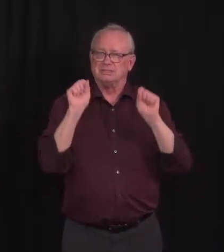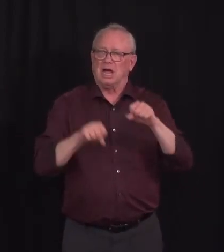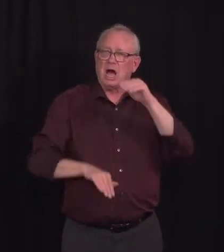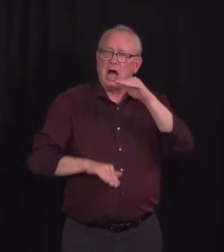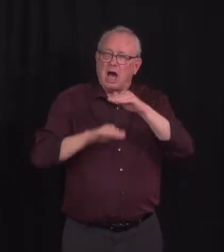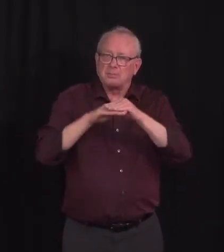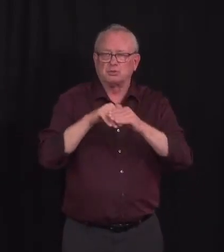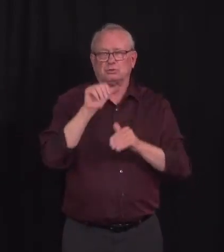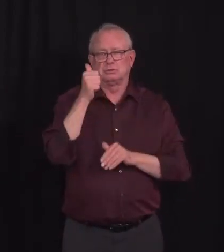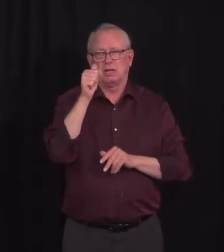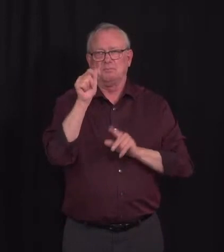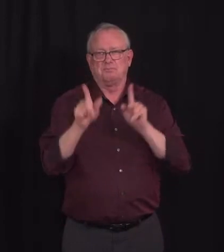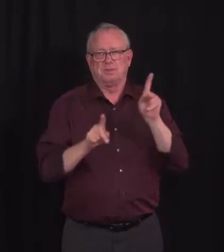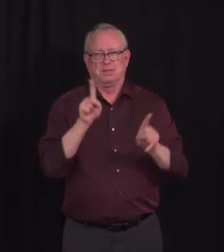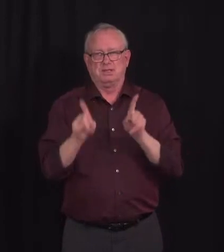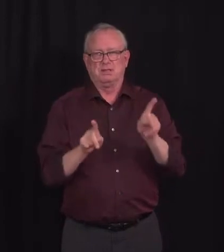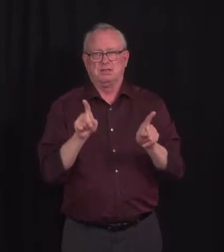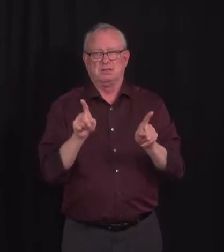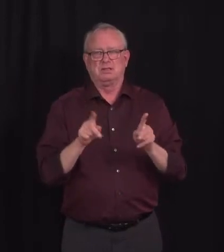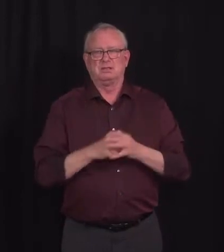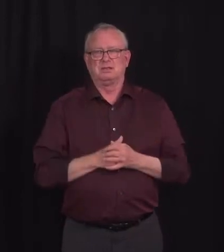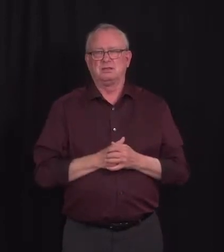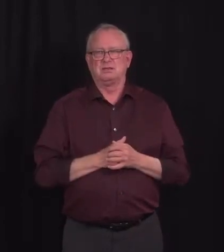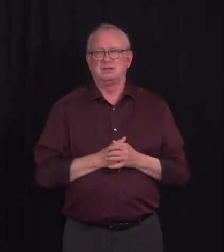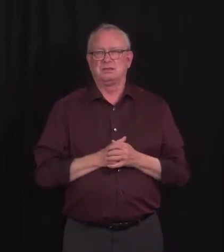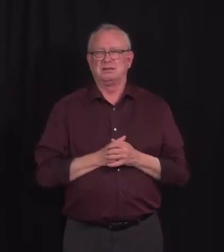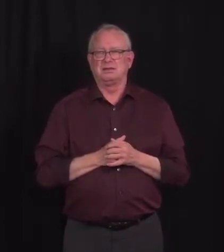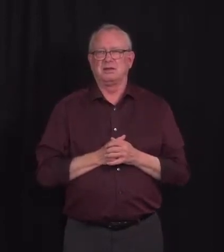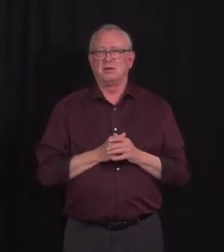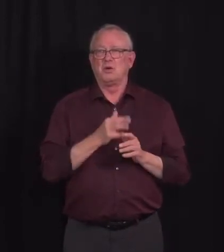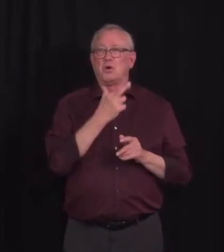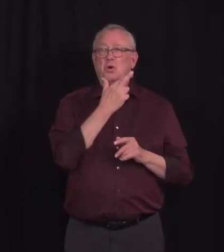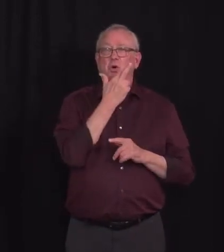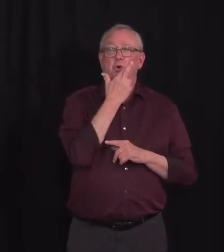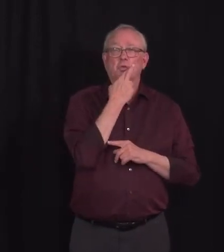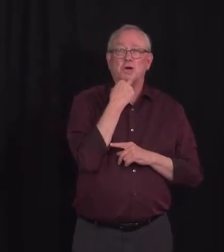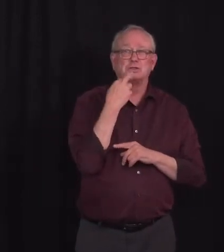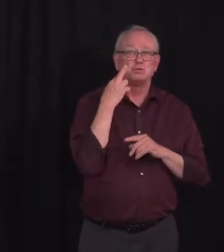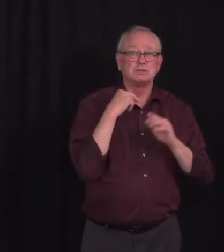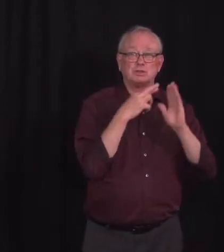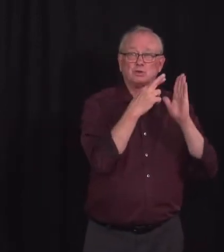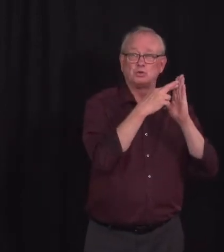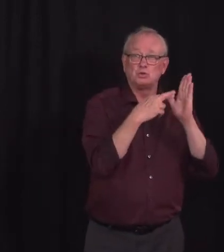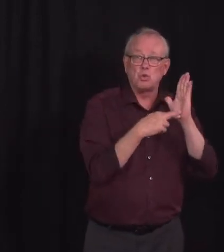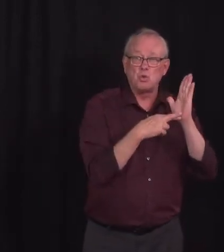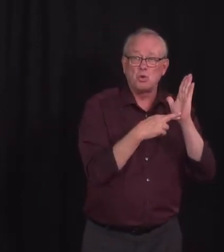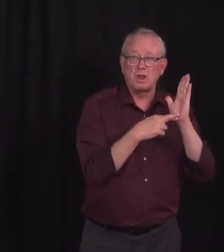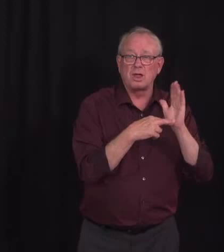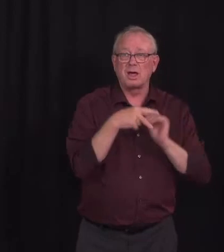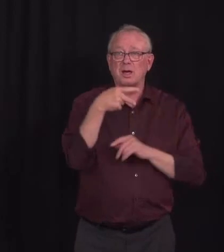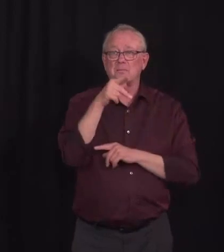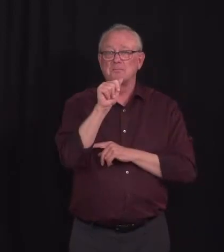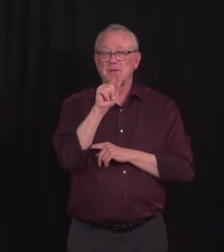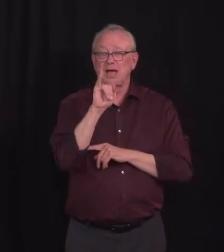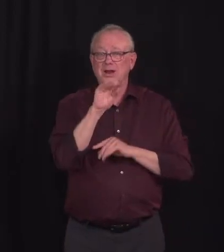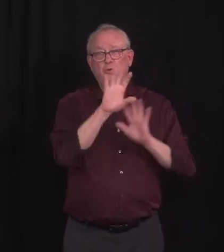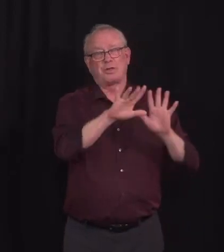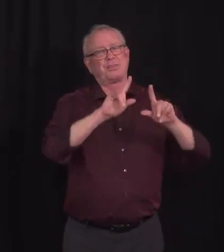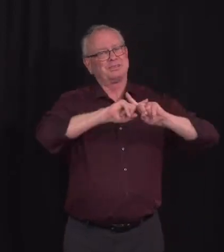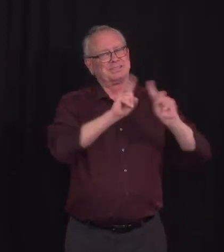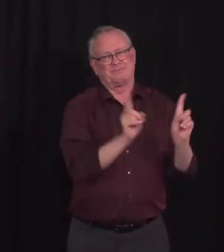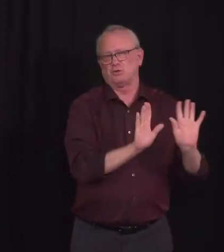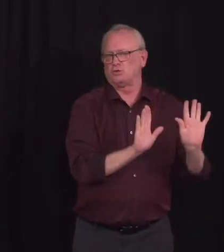10. That is different from the rules on restaurant patios, and I know there's been some confusion about why that is. Restaurant